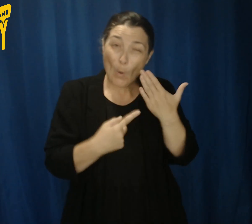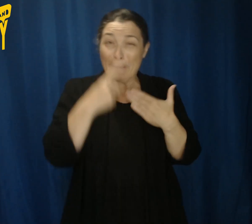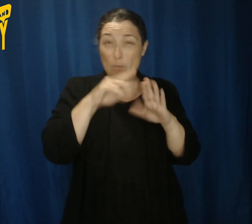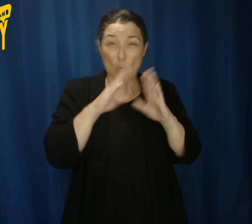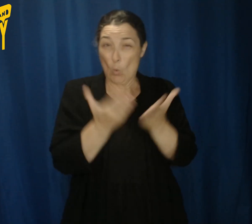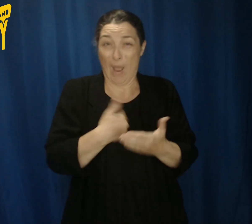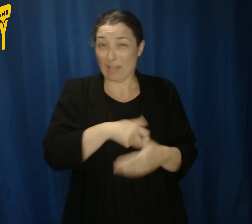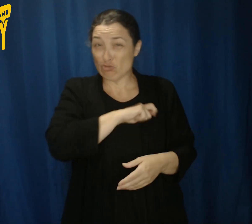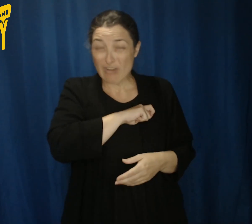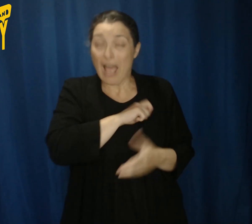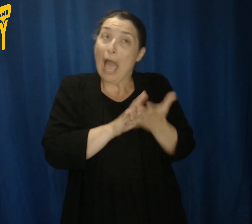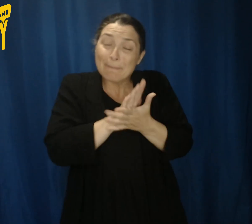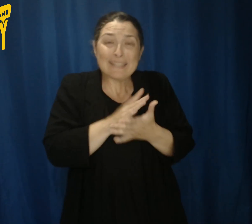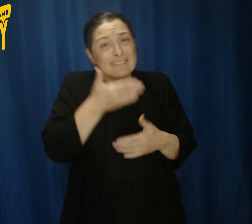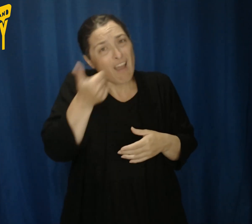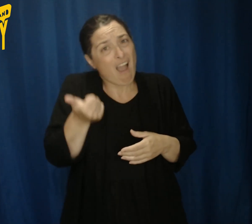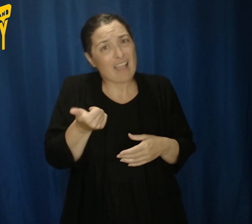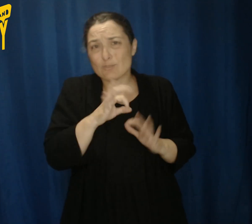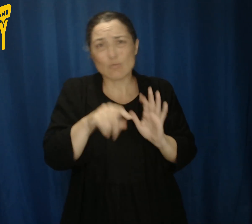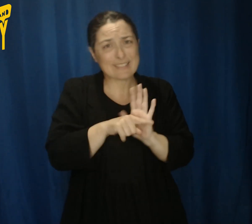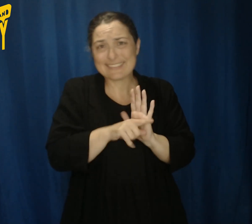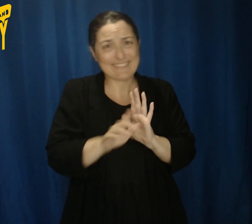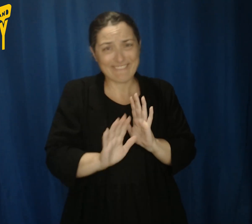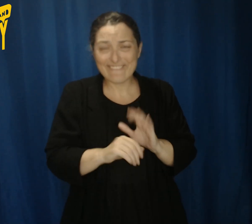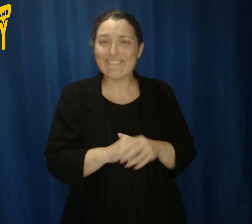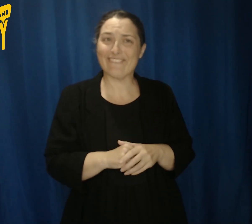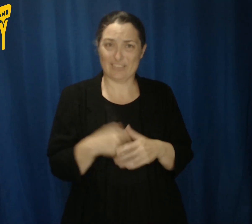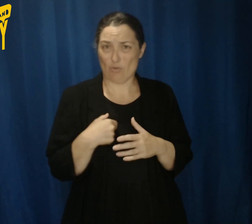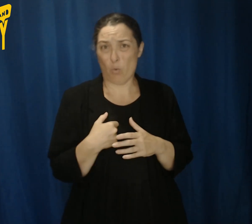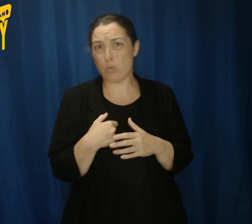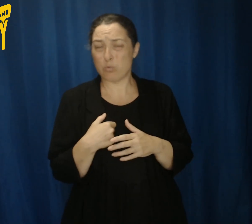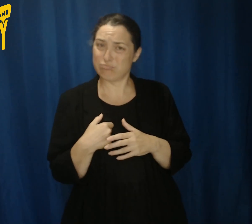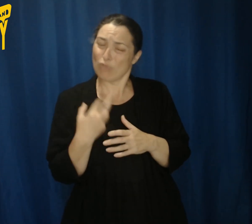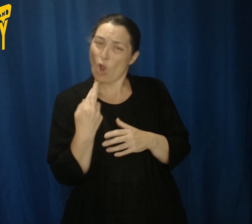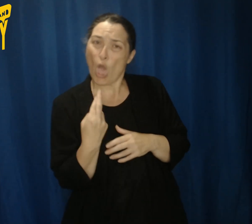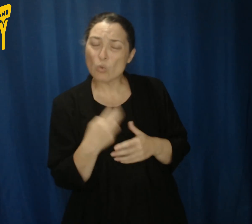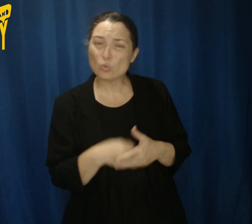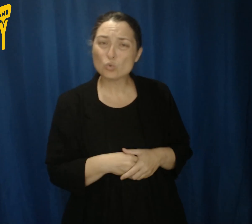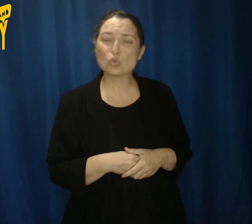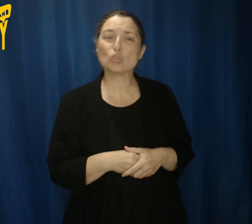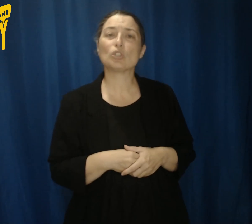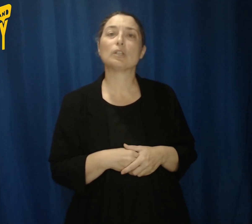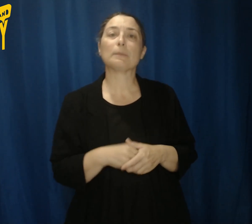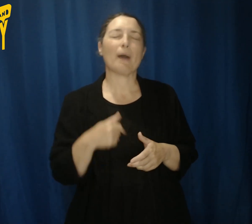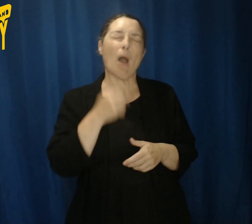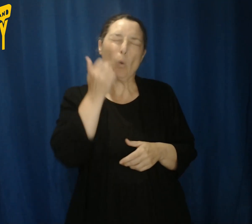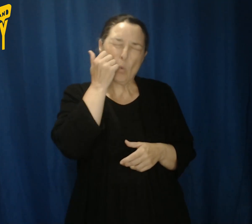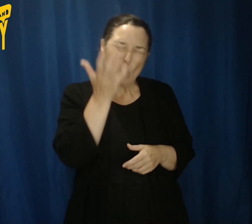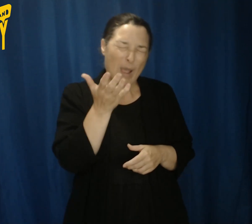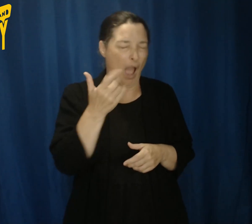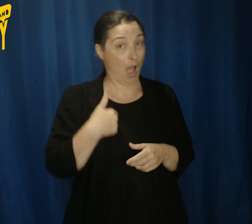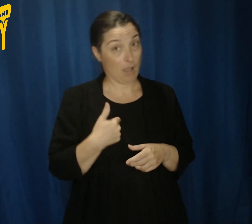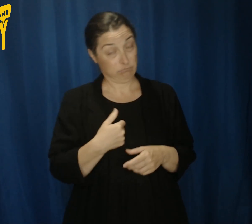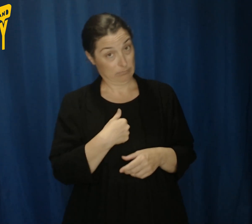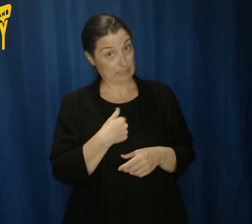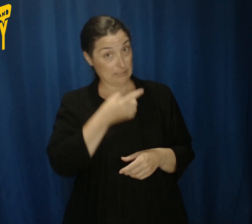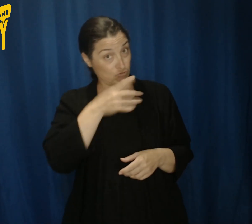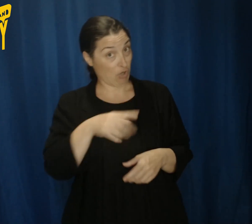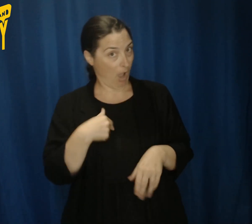in a negative way. But they're, we're really close. But I was so naughty as a kid. I don't want to go into it. But